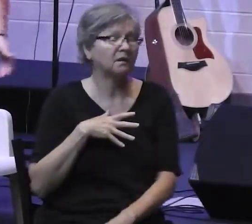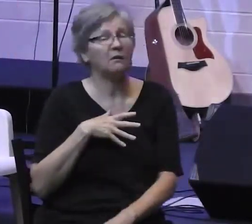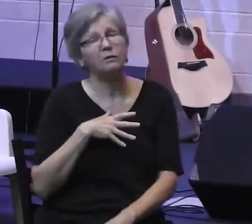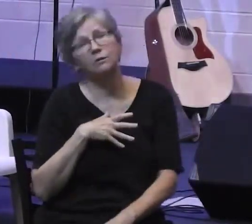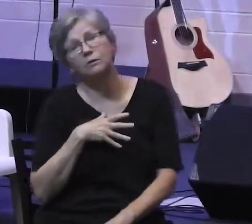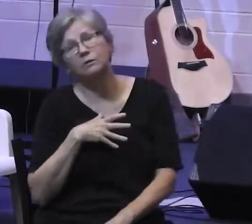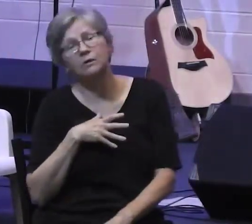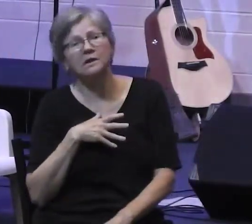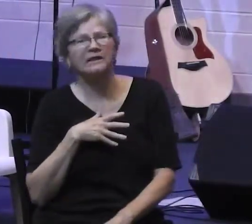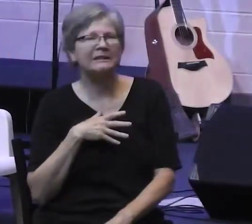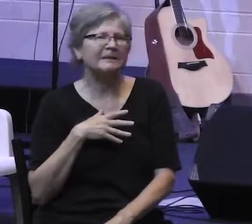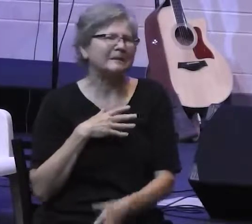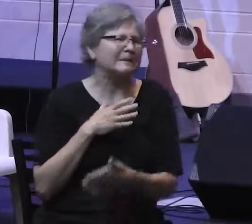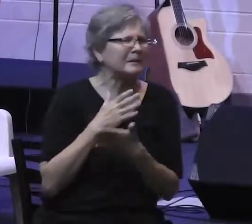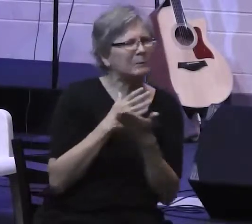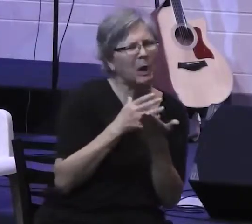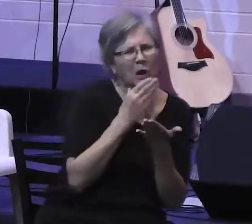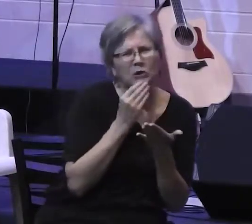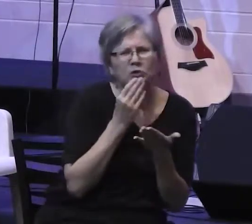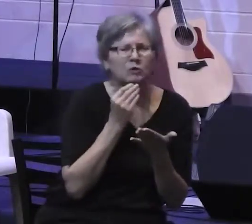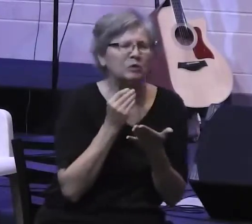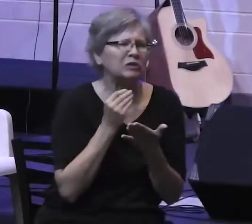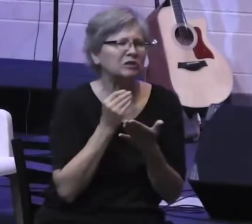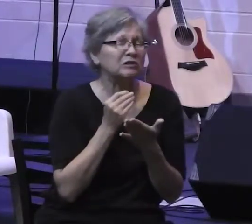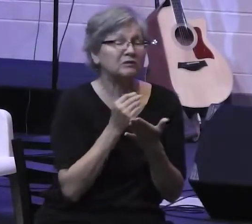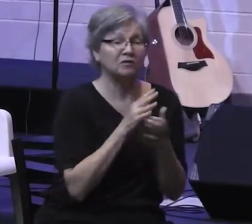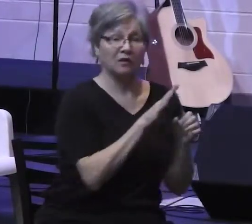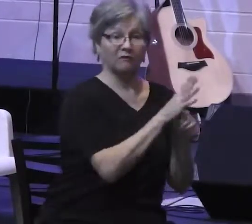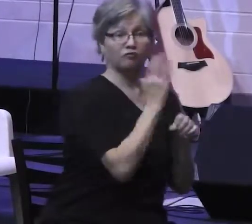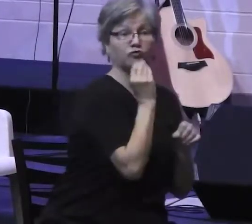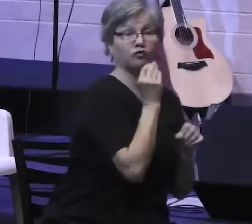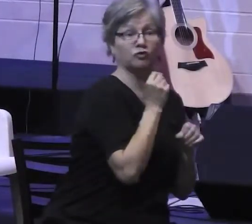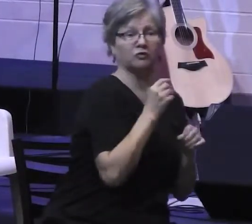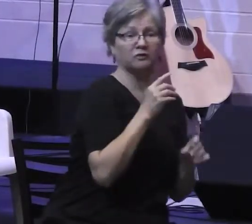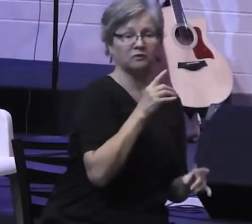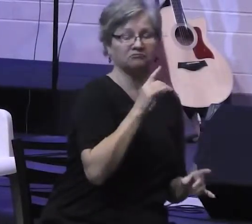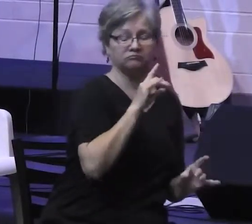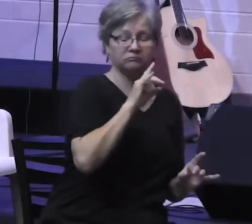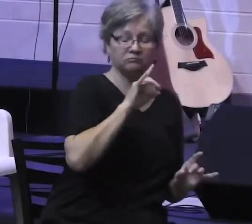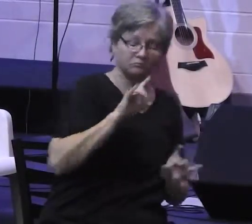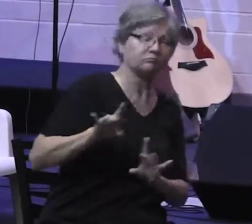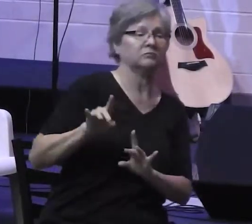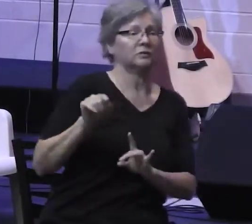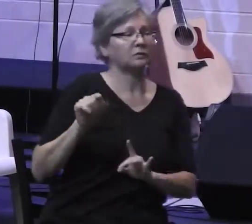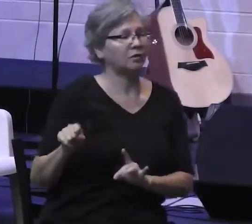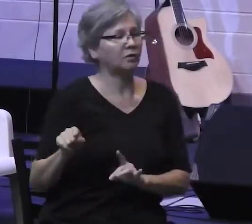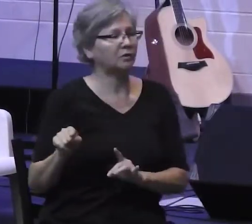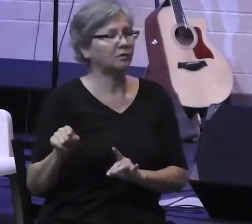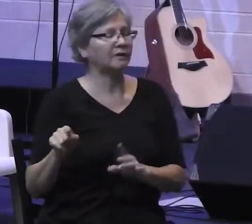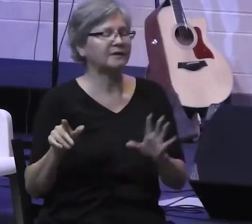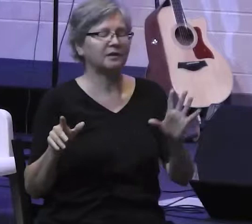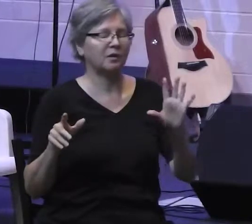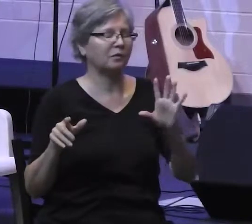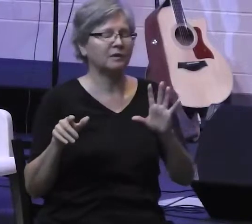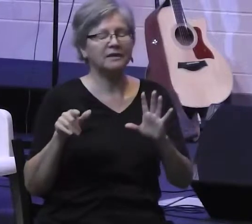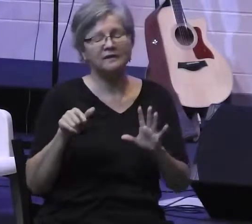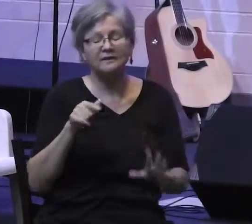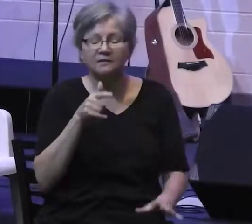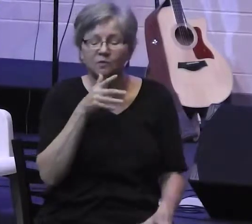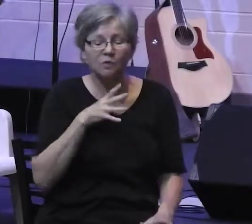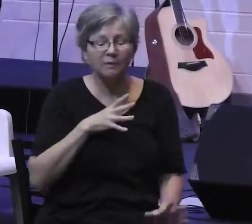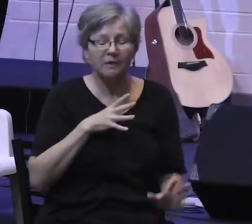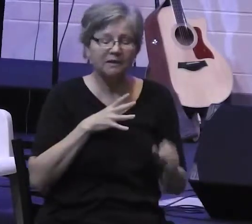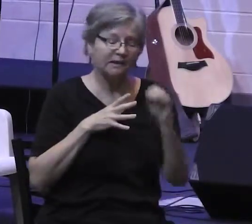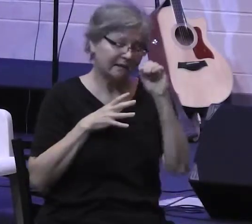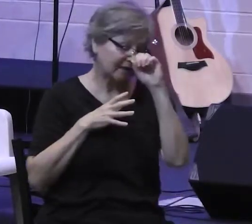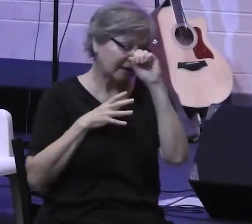She's only part Jew. And all the Jews can't stand the Samaritans. And my goodness, it's a big, bad mess. And not only is she